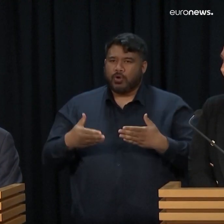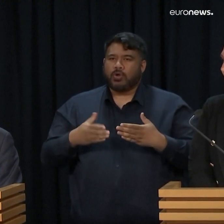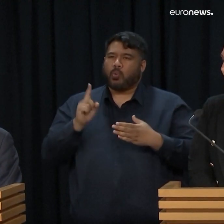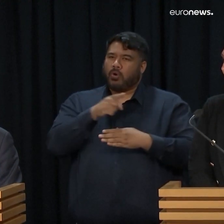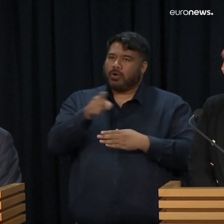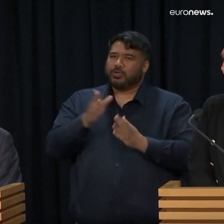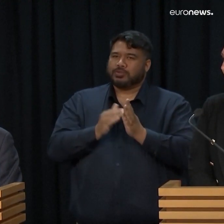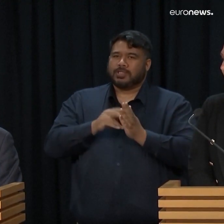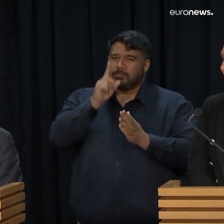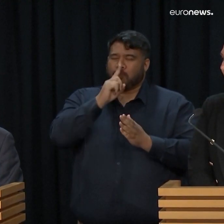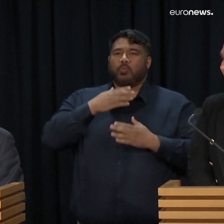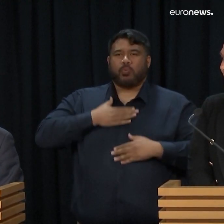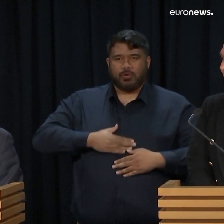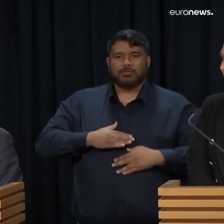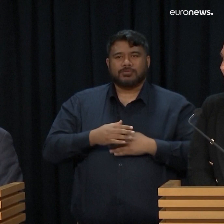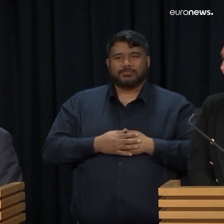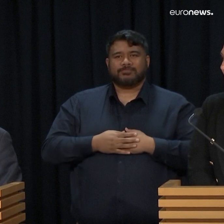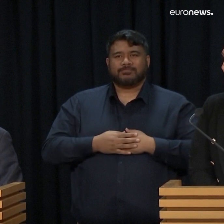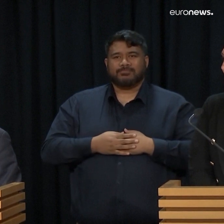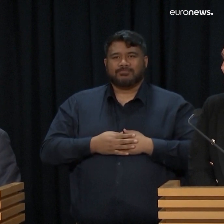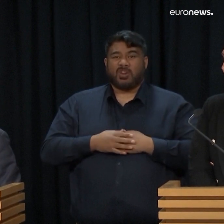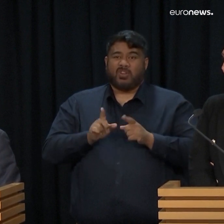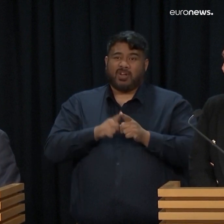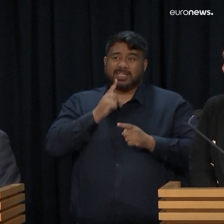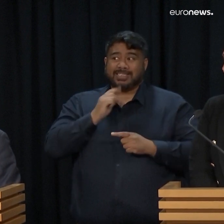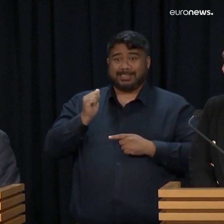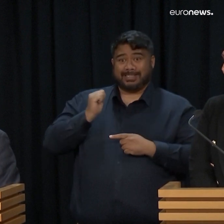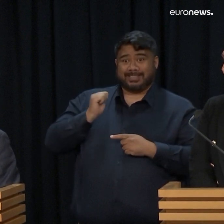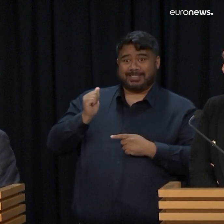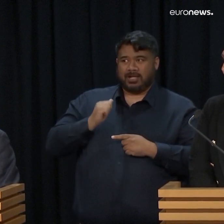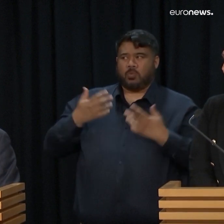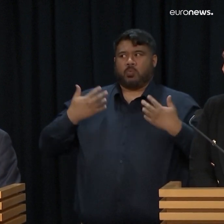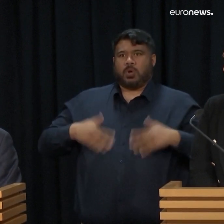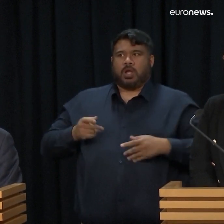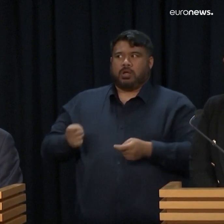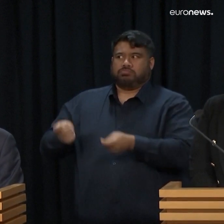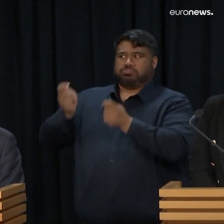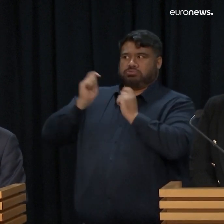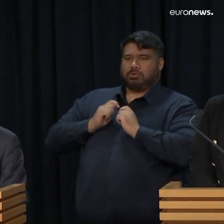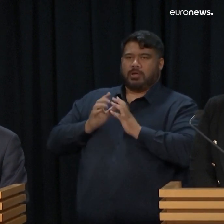the 41st Prime Minister of New Zealand on Wednesday, with Carmel Sepuloni as his deputy.